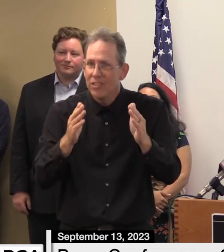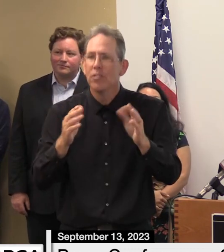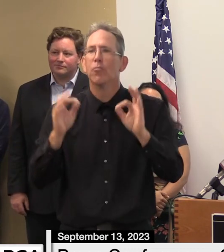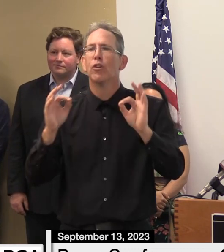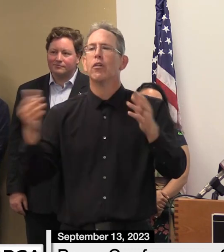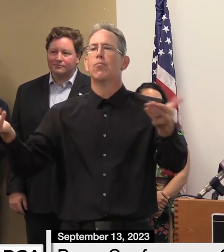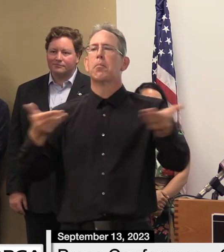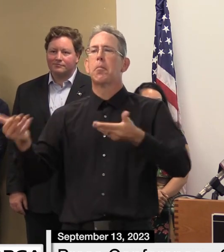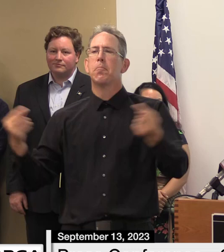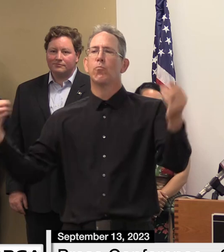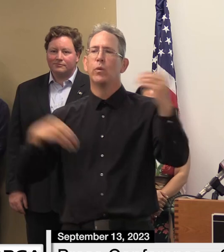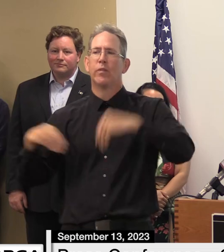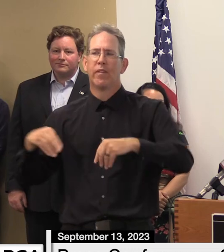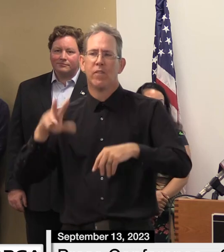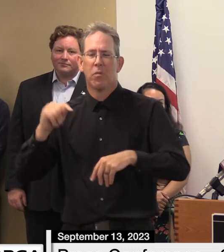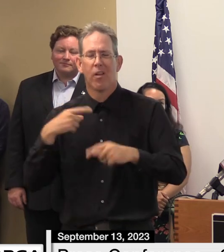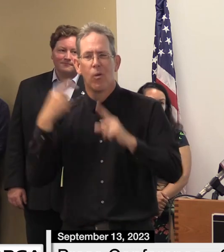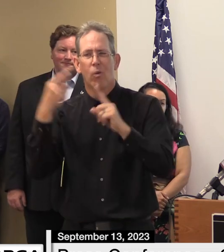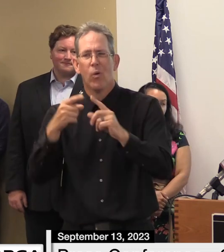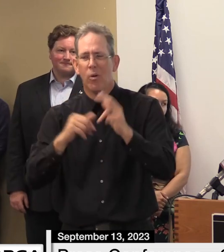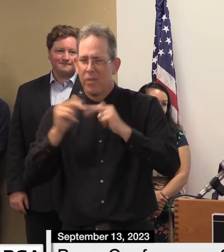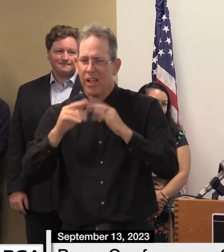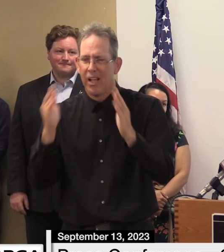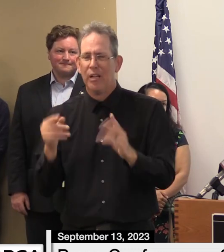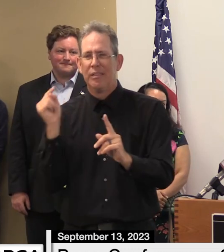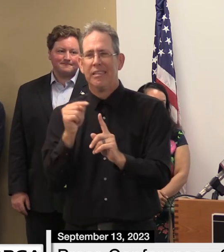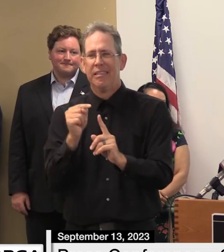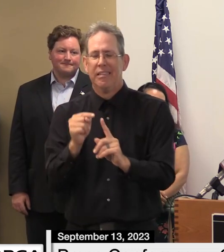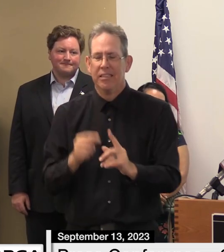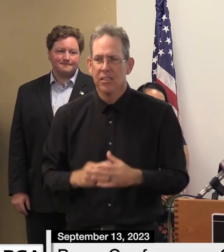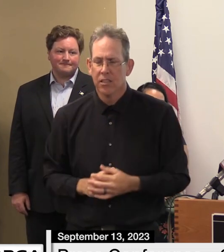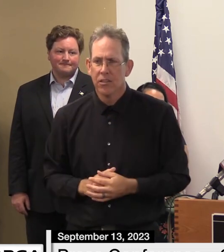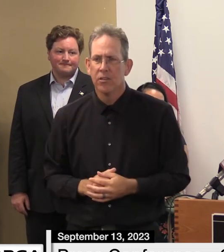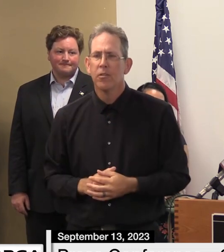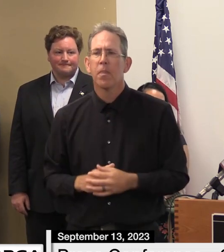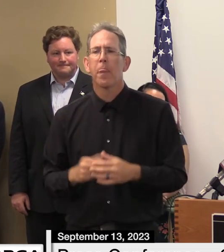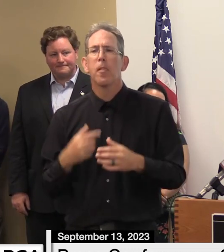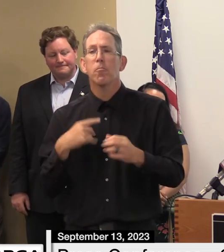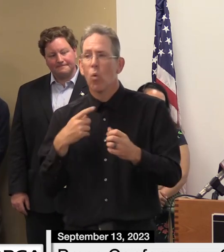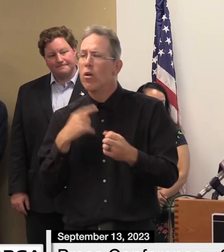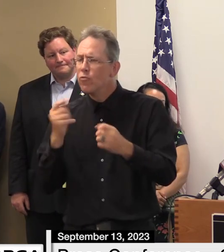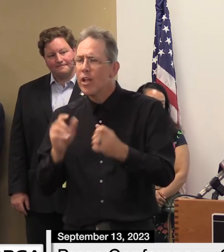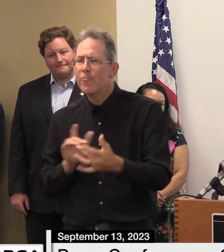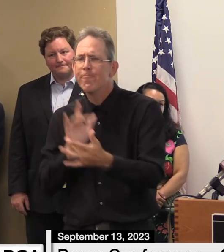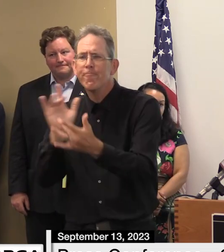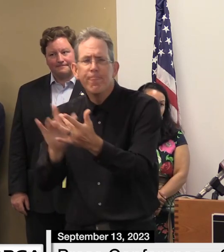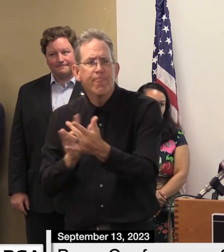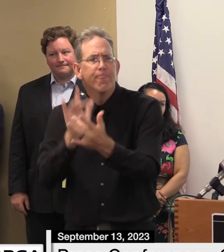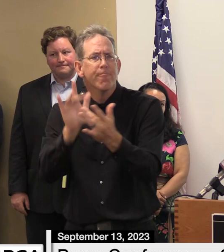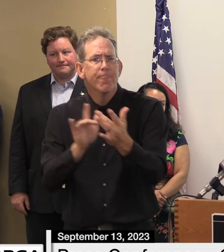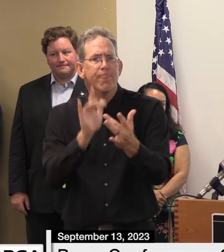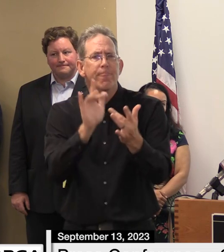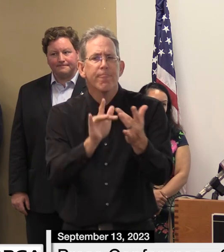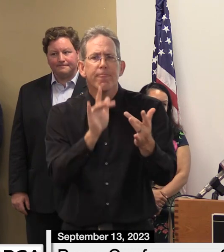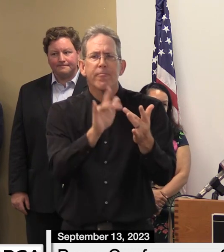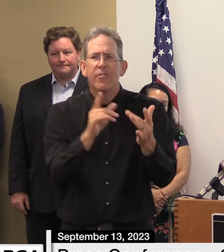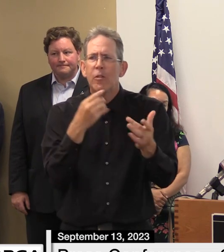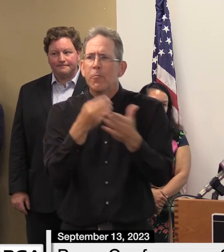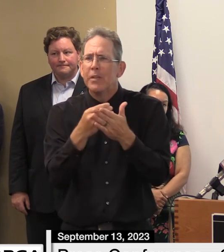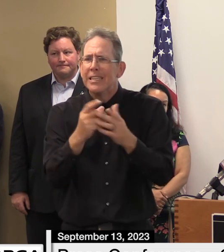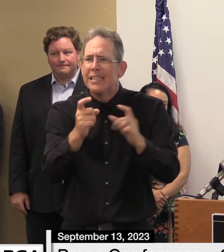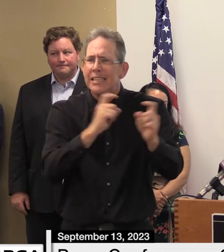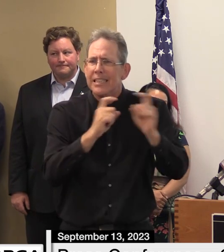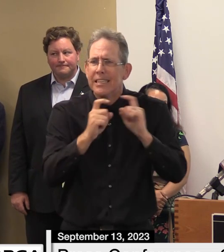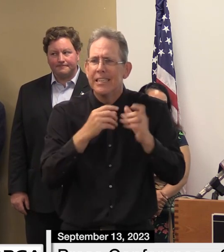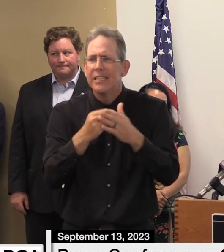we will be reaching out. You know, there's this, there is an economy of scale when you have so much money going into housing. When you add